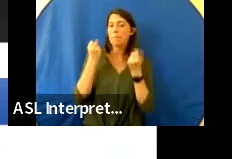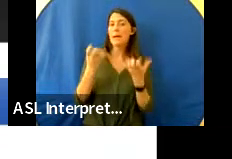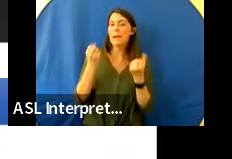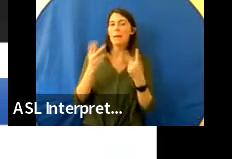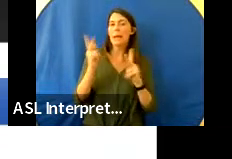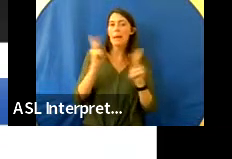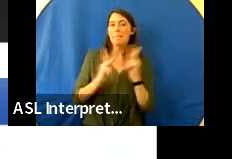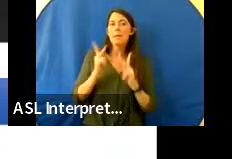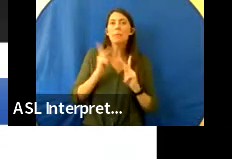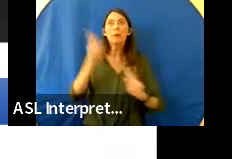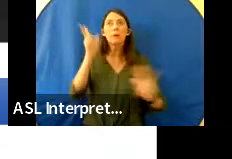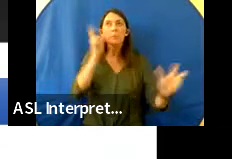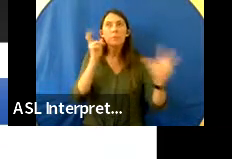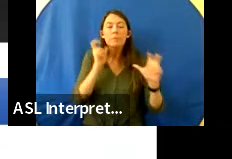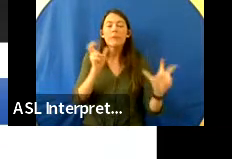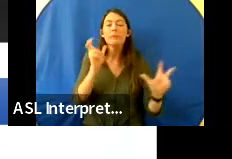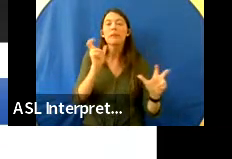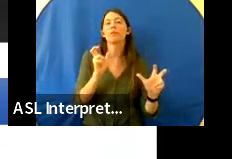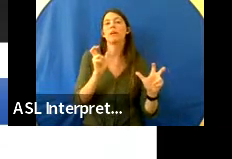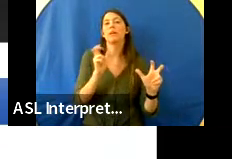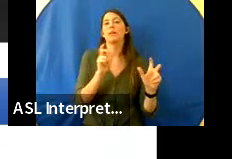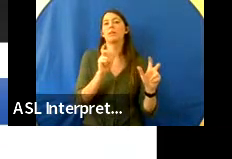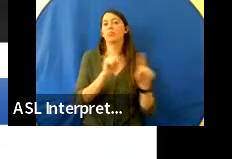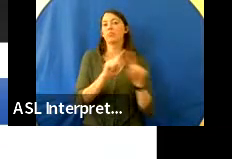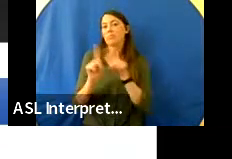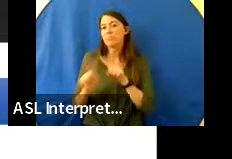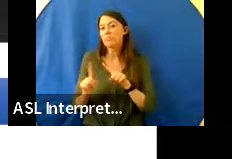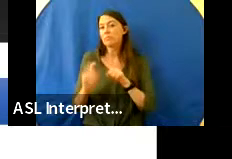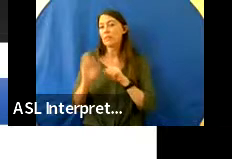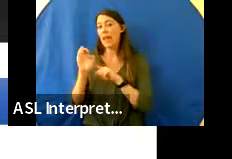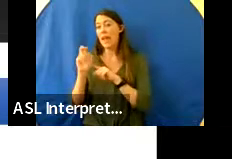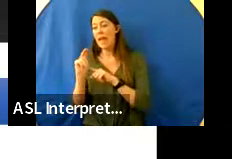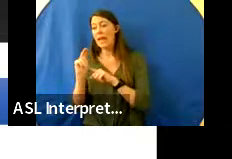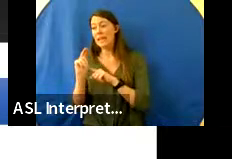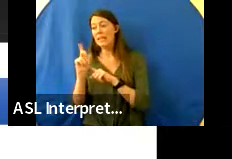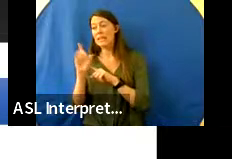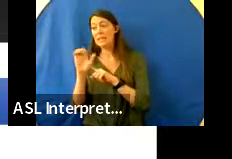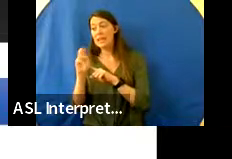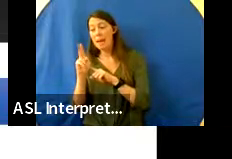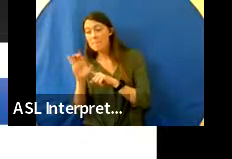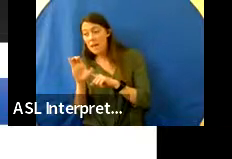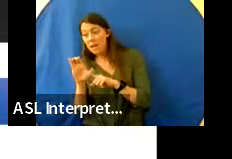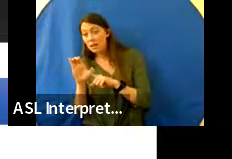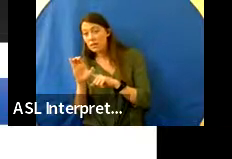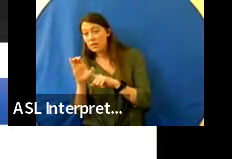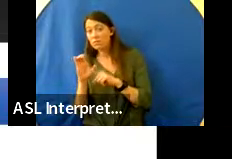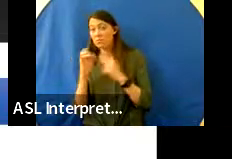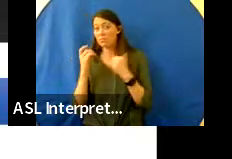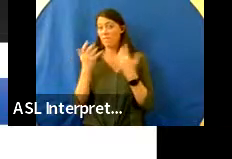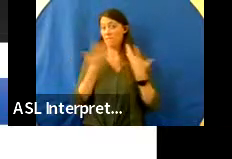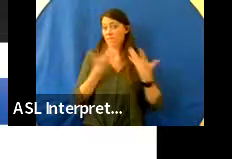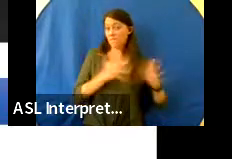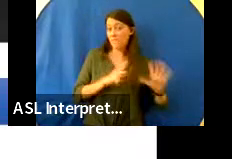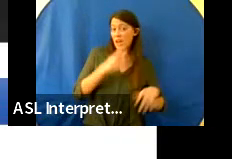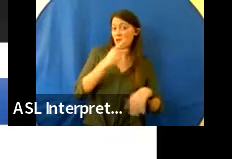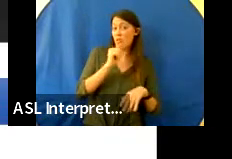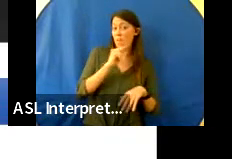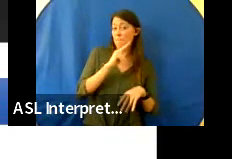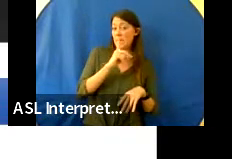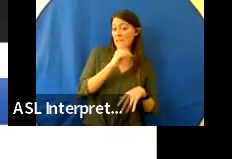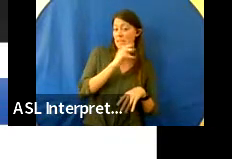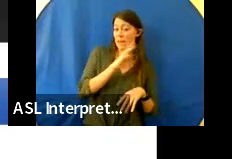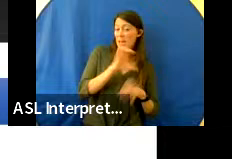out there, aren't we in an endemic? Isn't it that time yet? Why don't we just say that? And